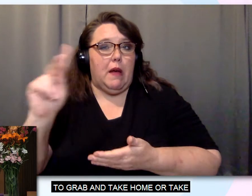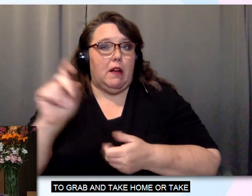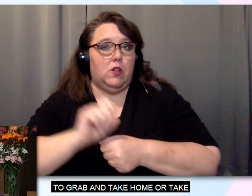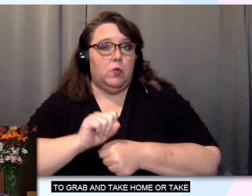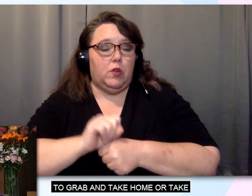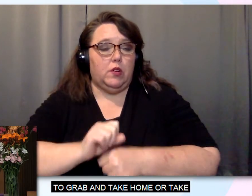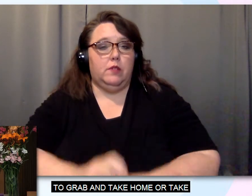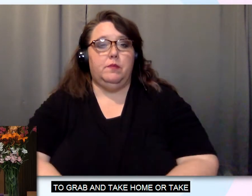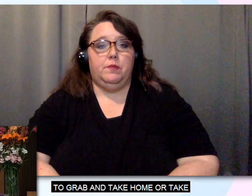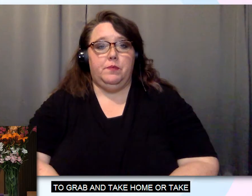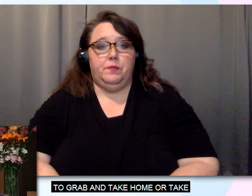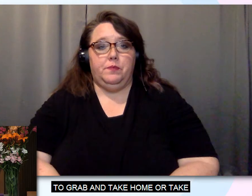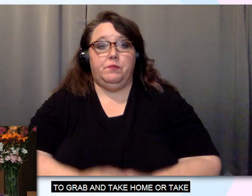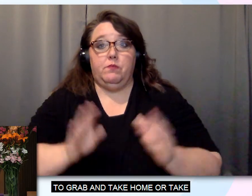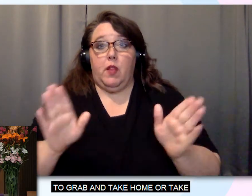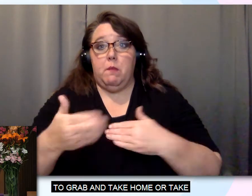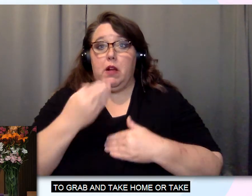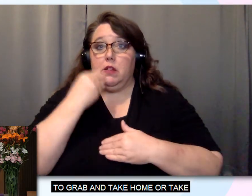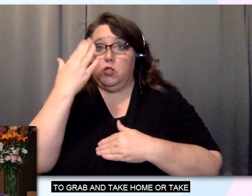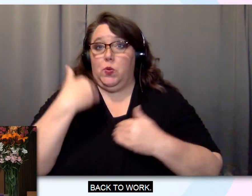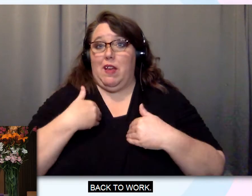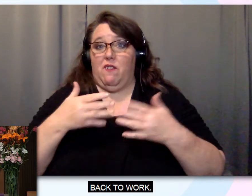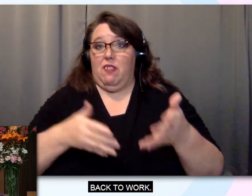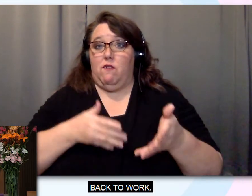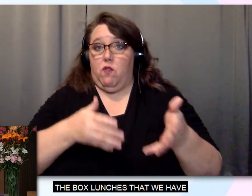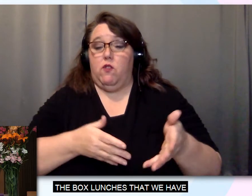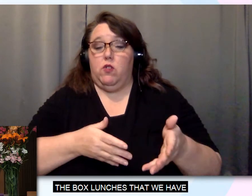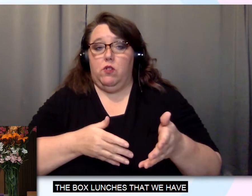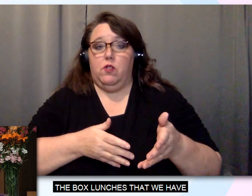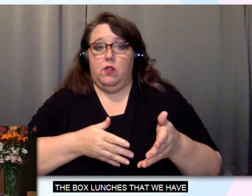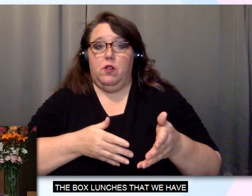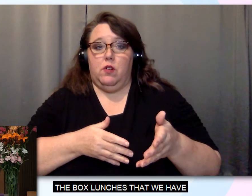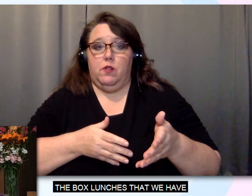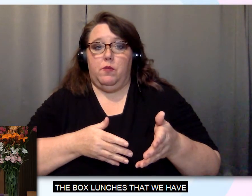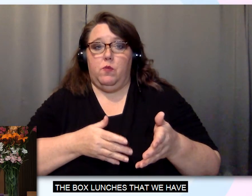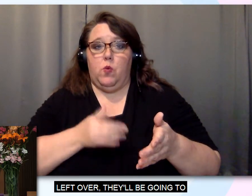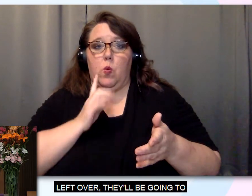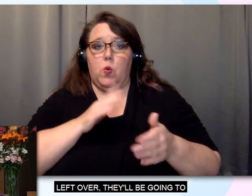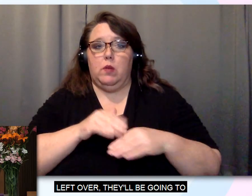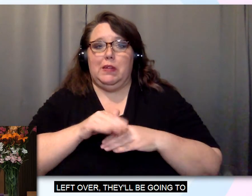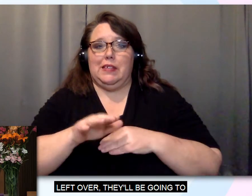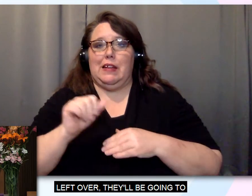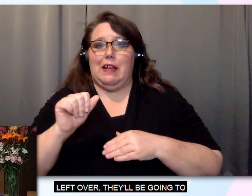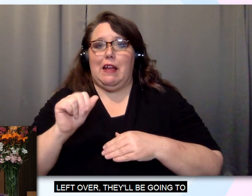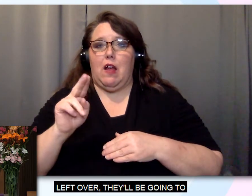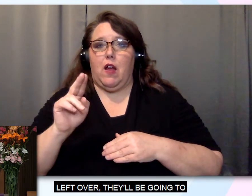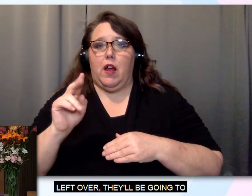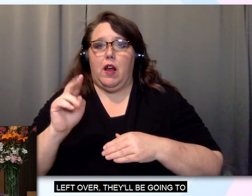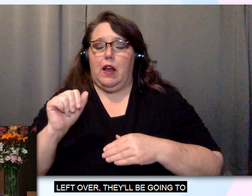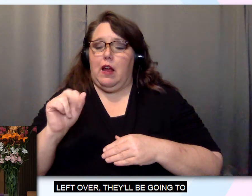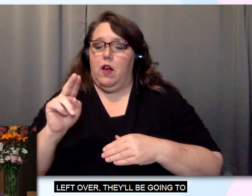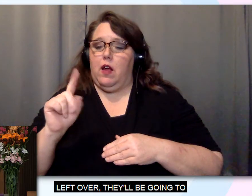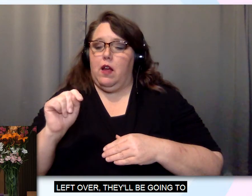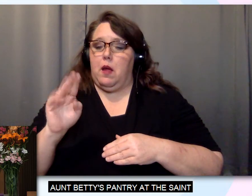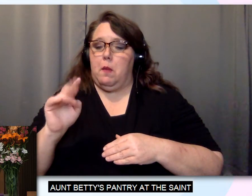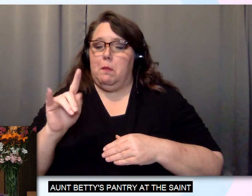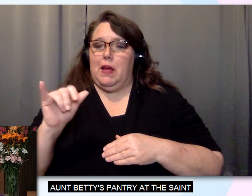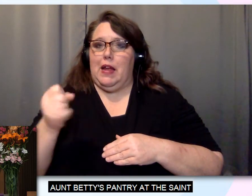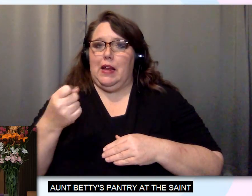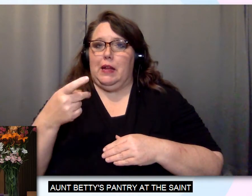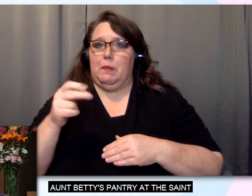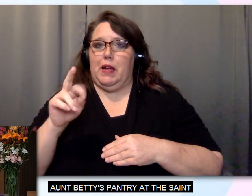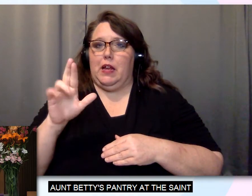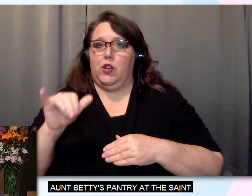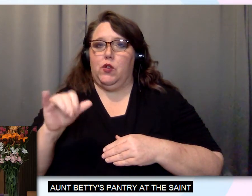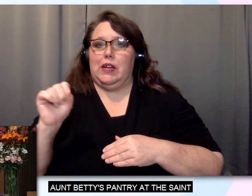home or take back to work. The box lunches that we have left over, they'll be going to Aunt Betty's